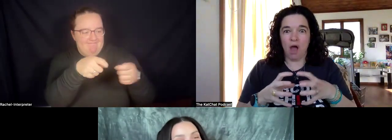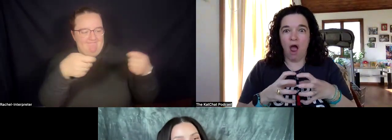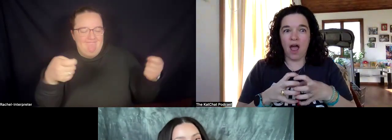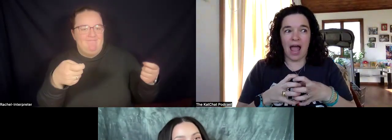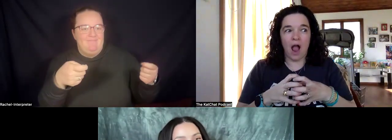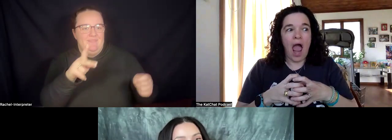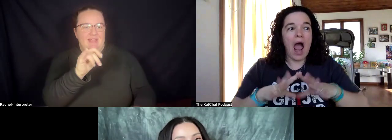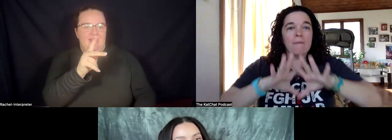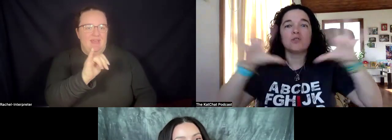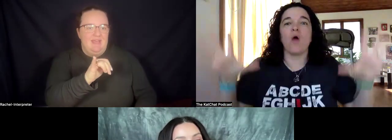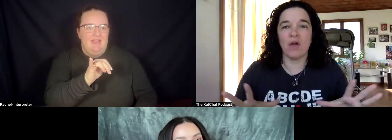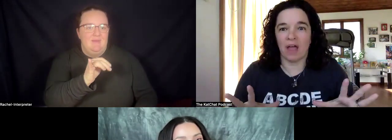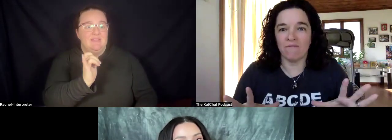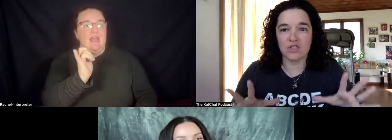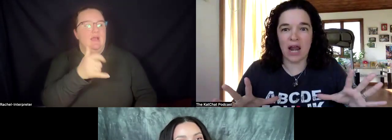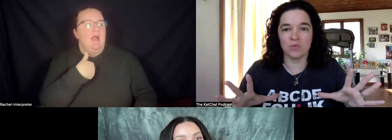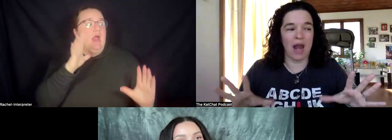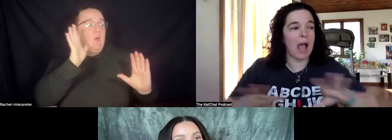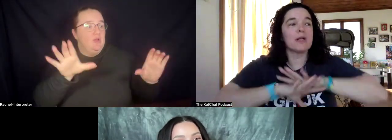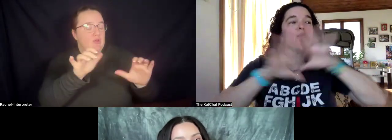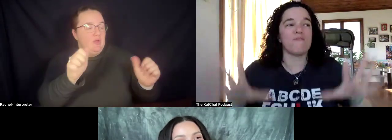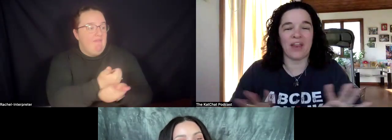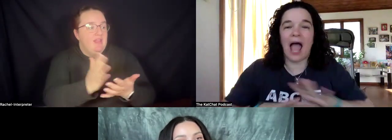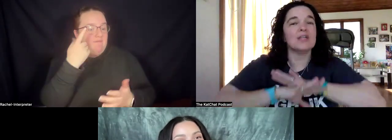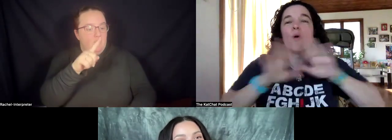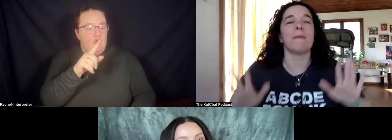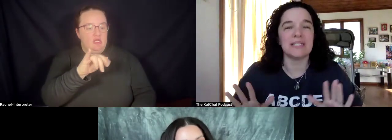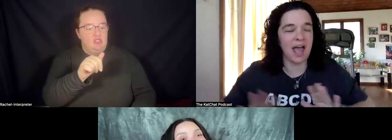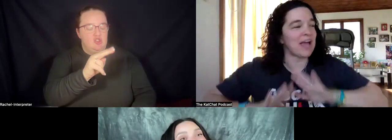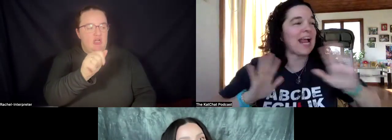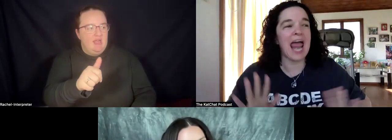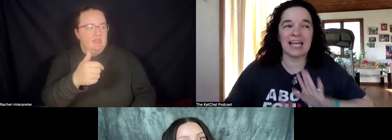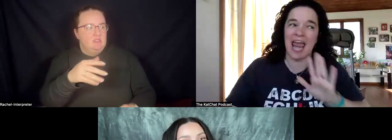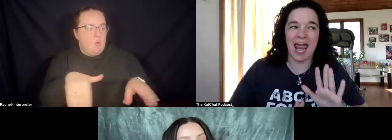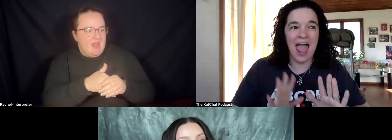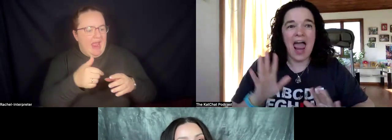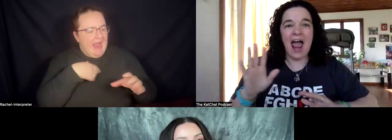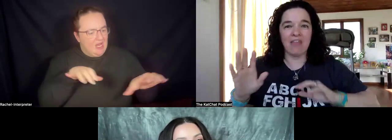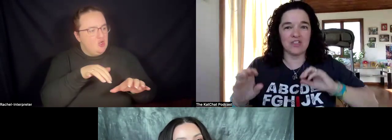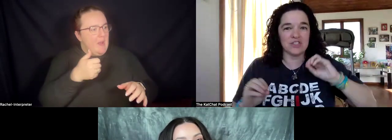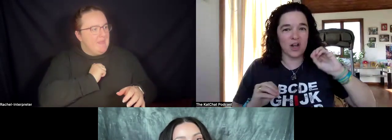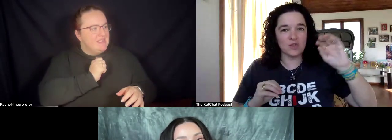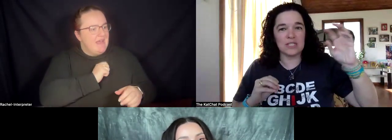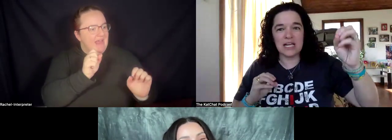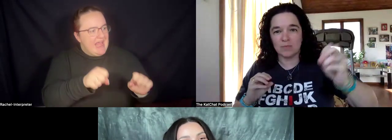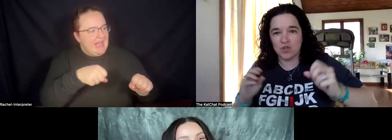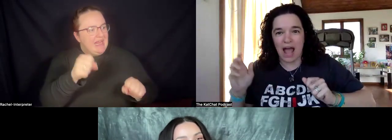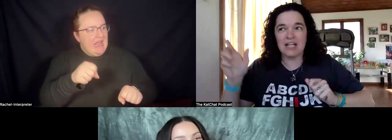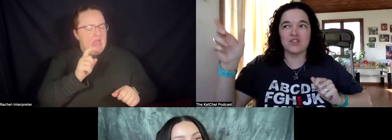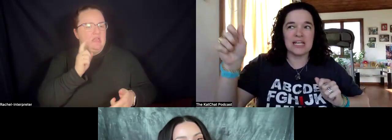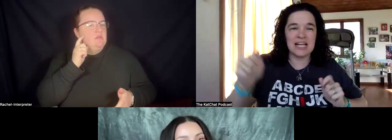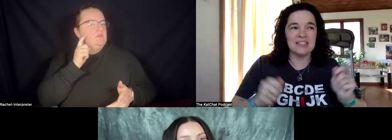Kiki was like, I'm gonna do everything for Janet, right? I'm gonna do everything. I can do it by myself. I can. And then she started to see